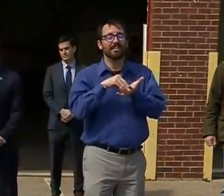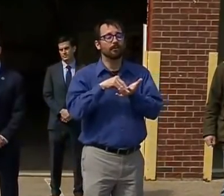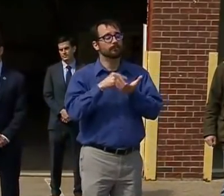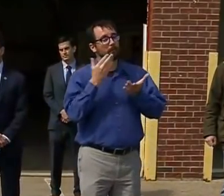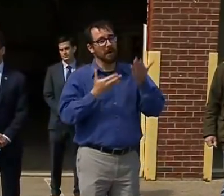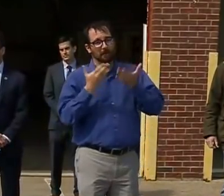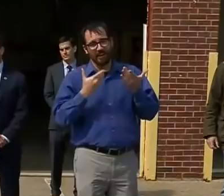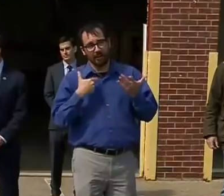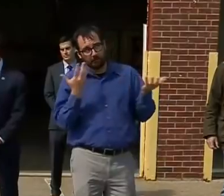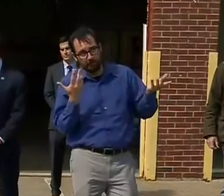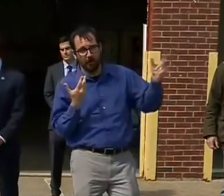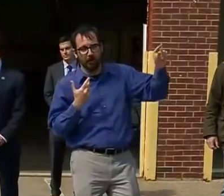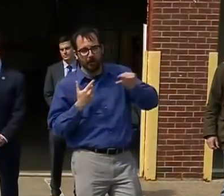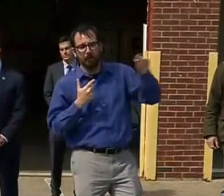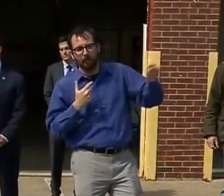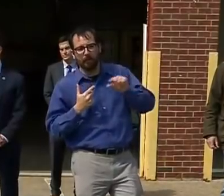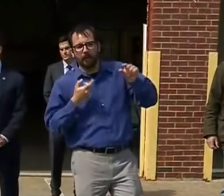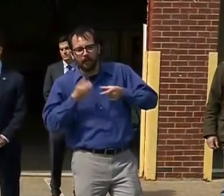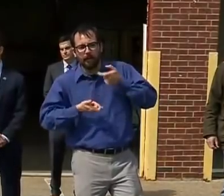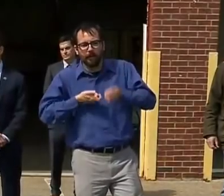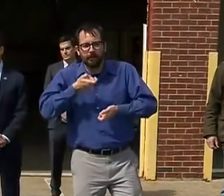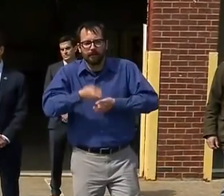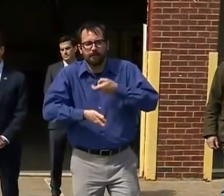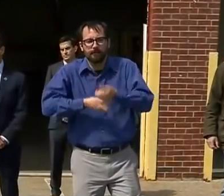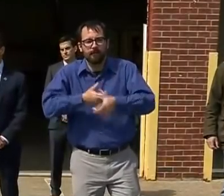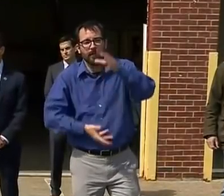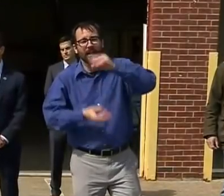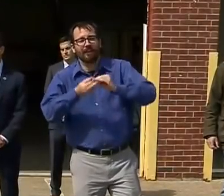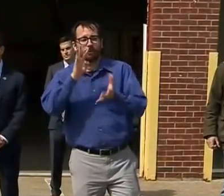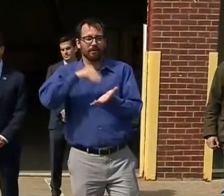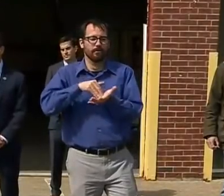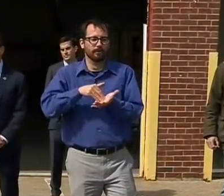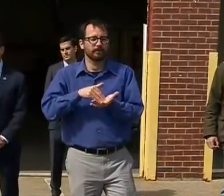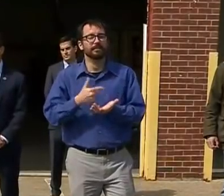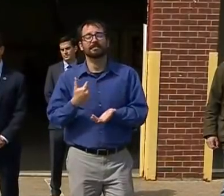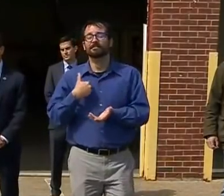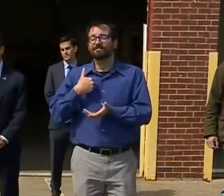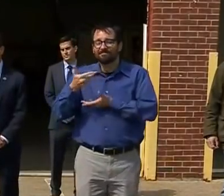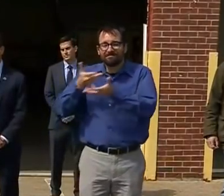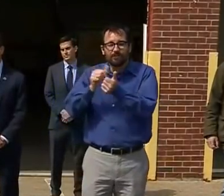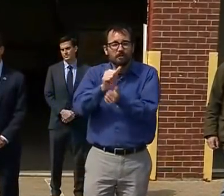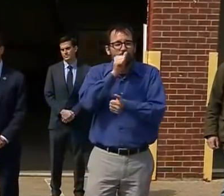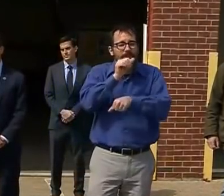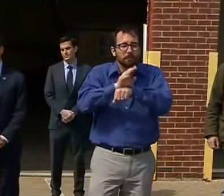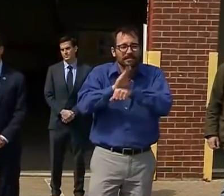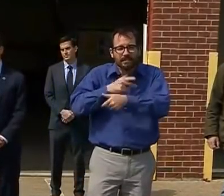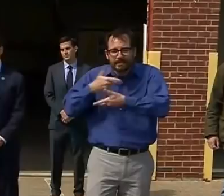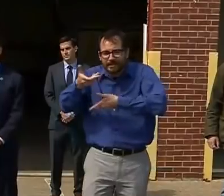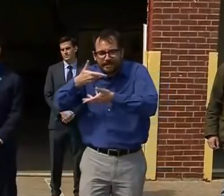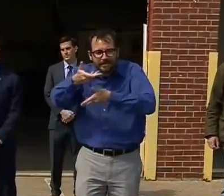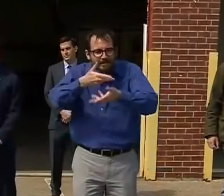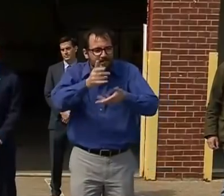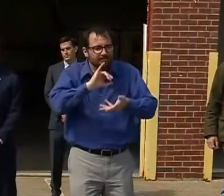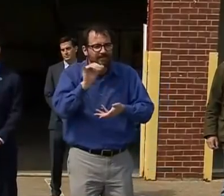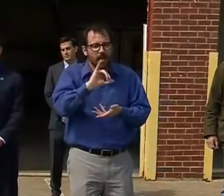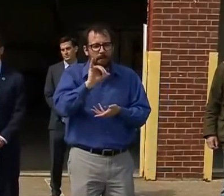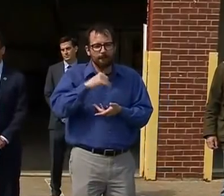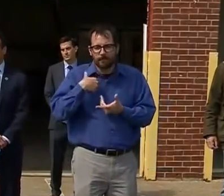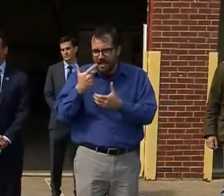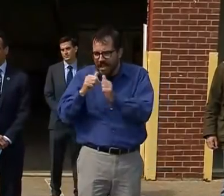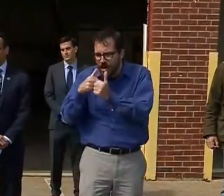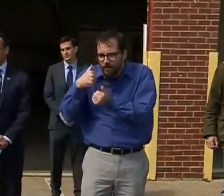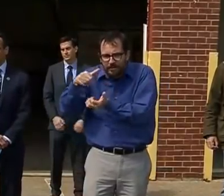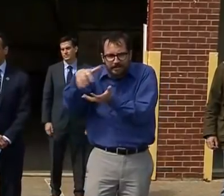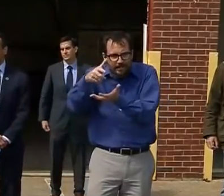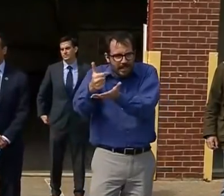sector channels that I believe remain promising as well. But as Dr. Bittinger said, the whole